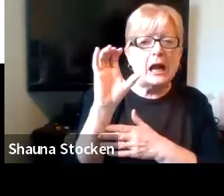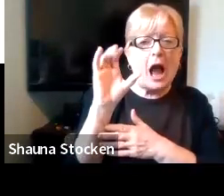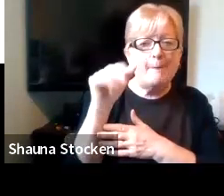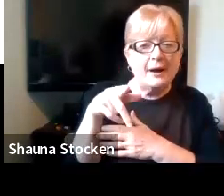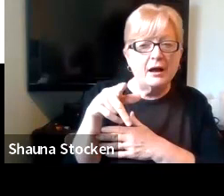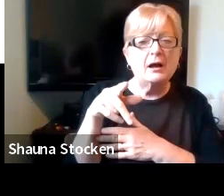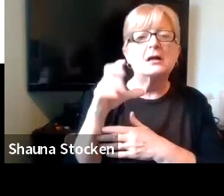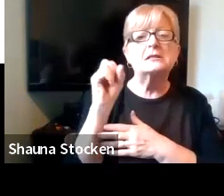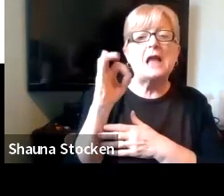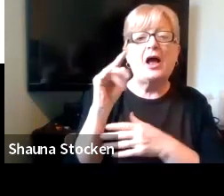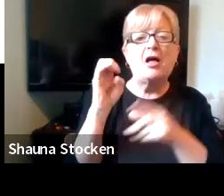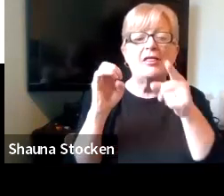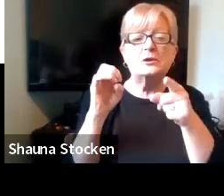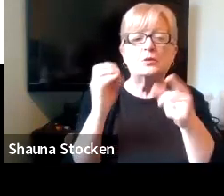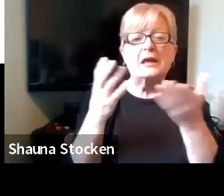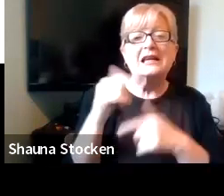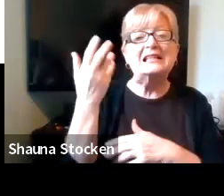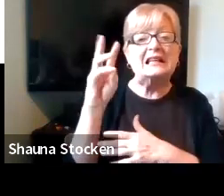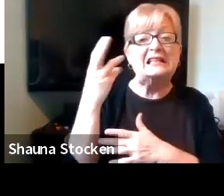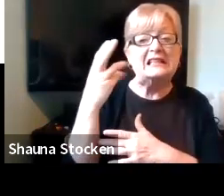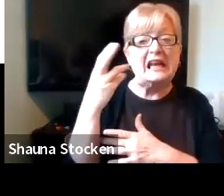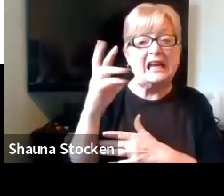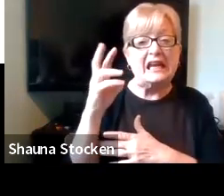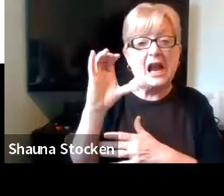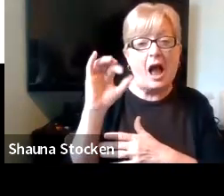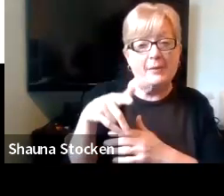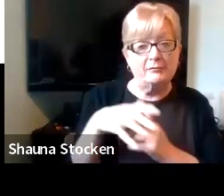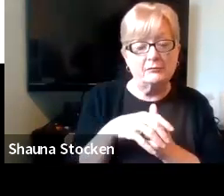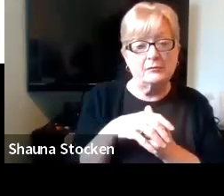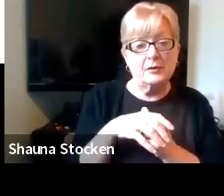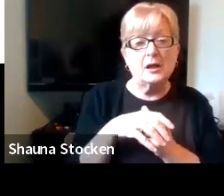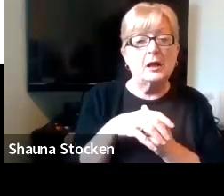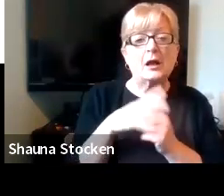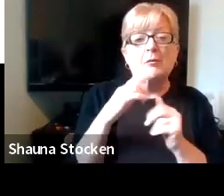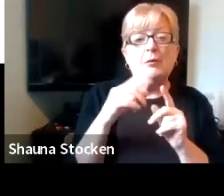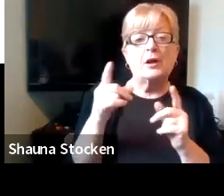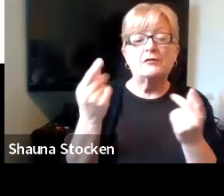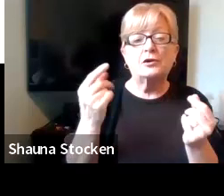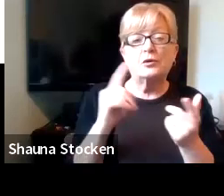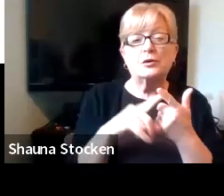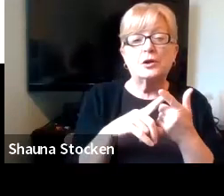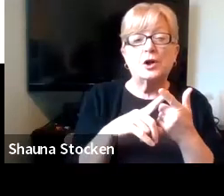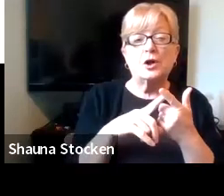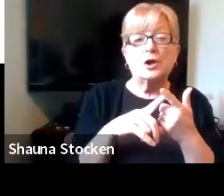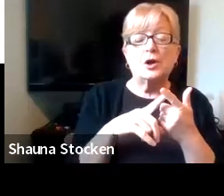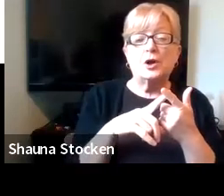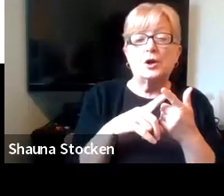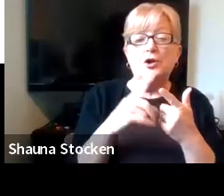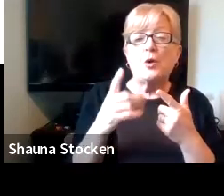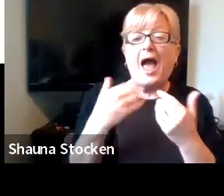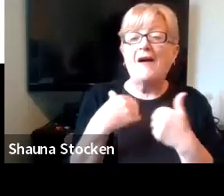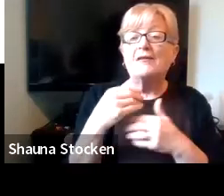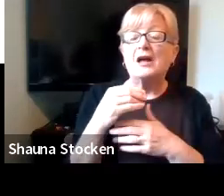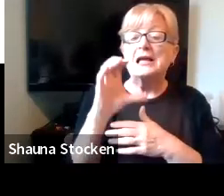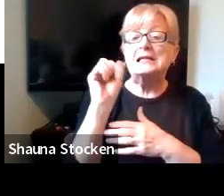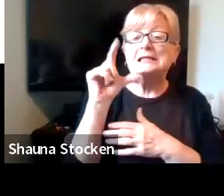styles. This one is a 16-cup. But what you're gonna do is line the bottom with the sliced apples,